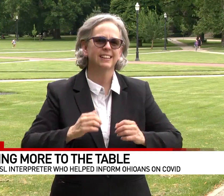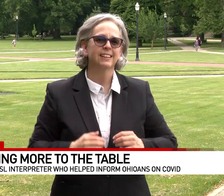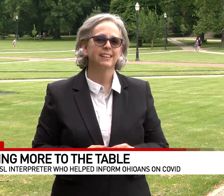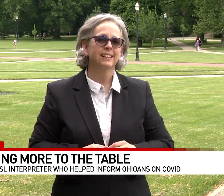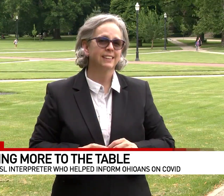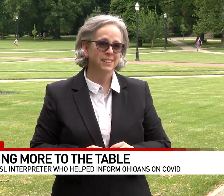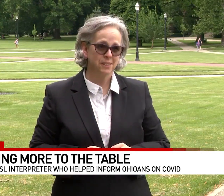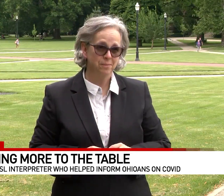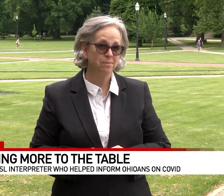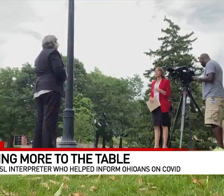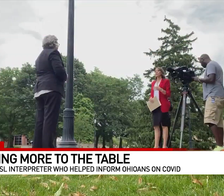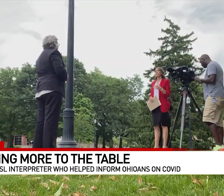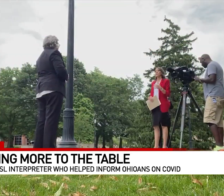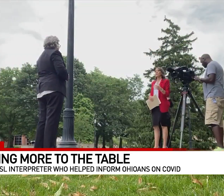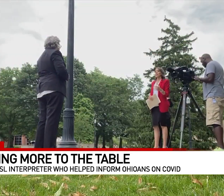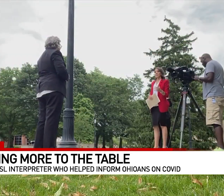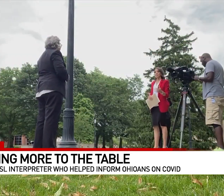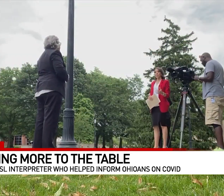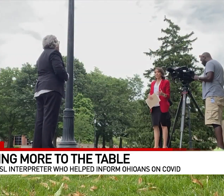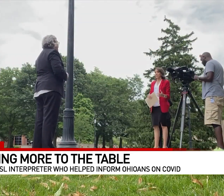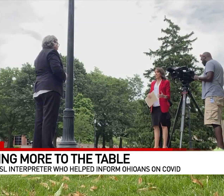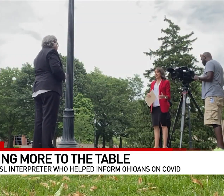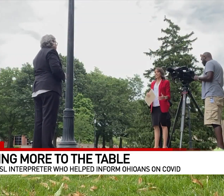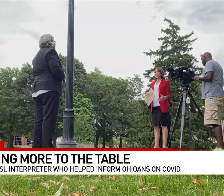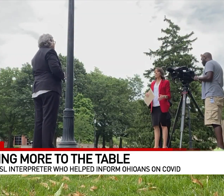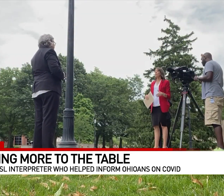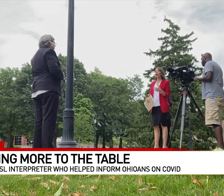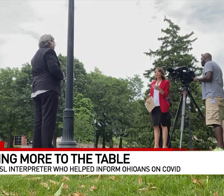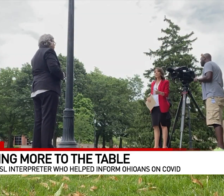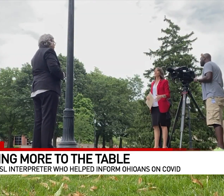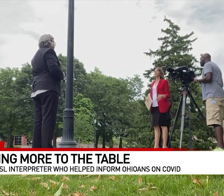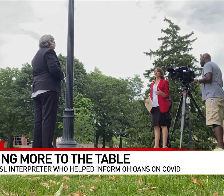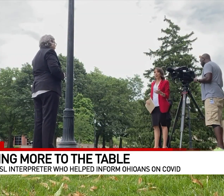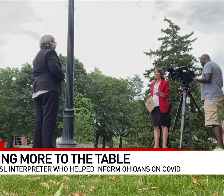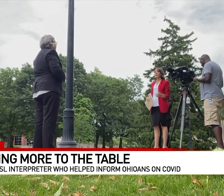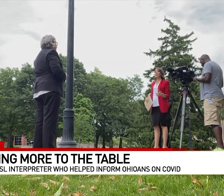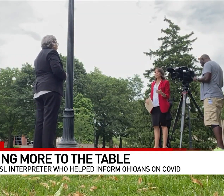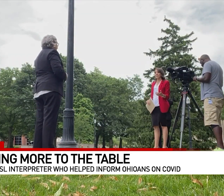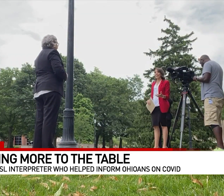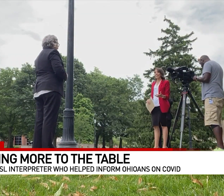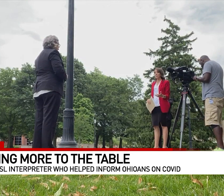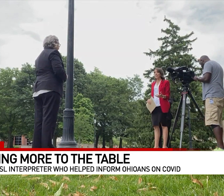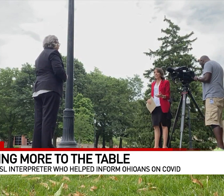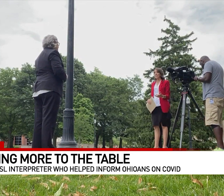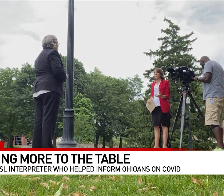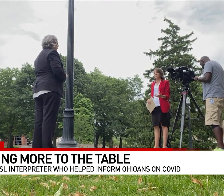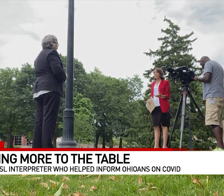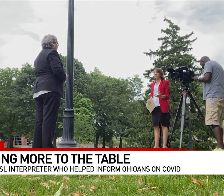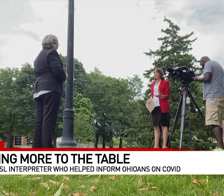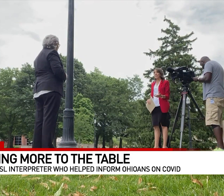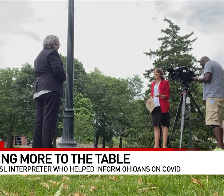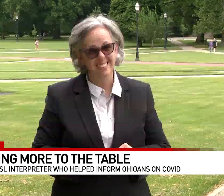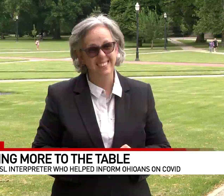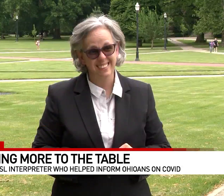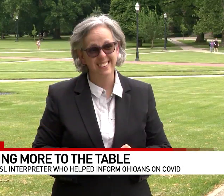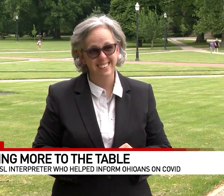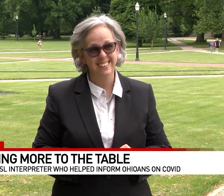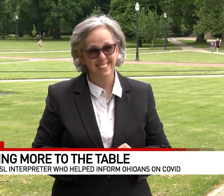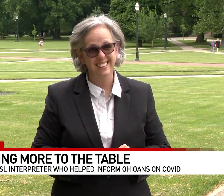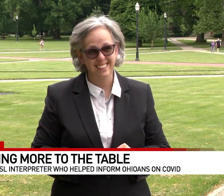people followed your expressions, and part of your following was gained because people noticed how expressive